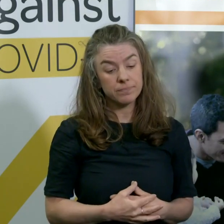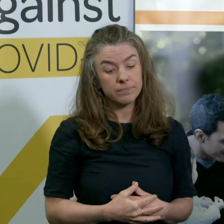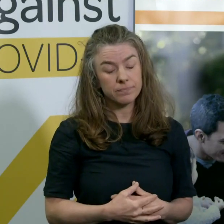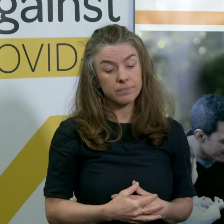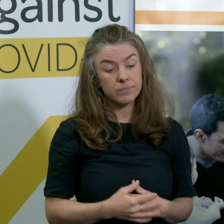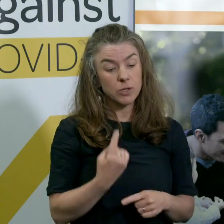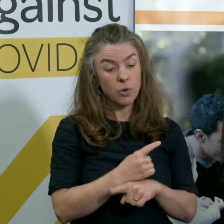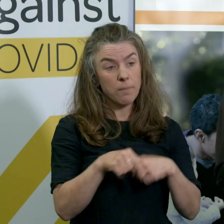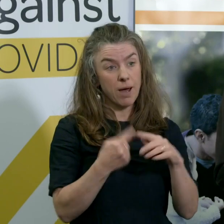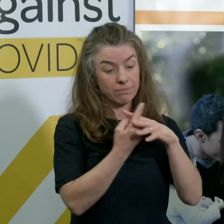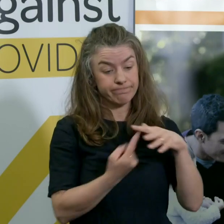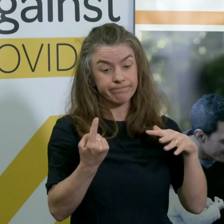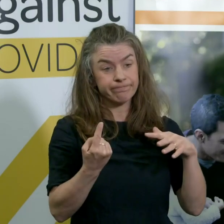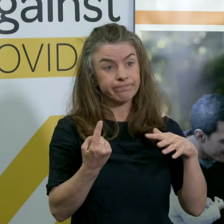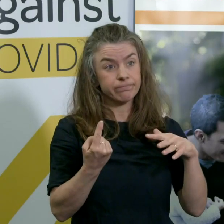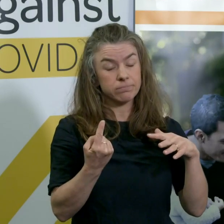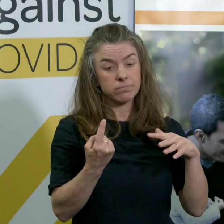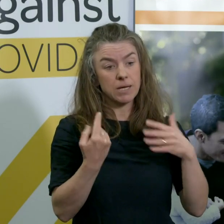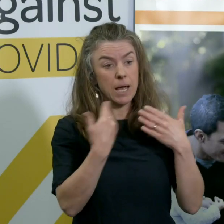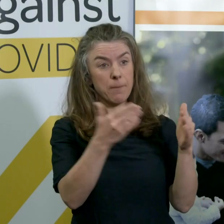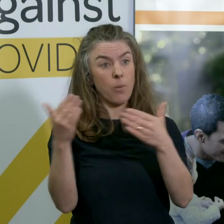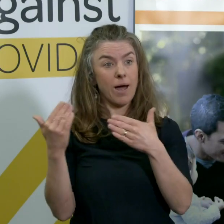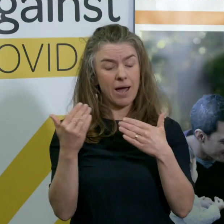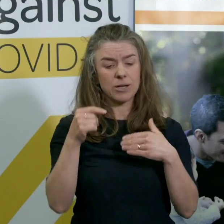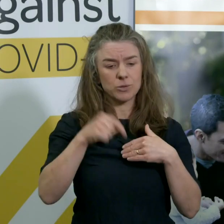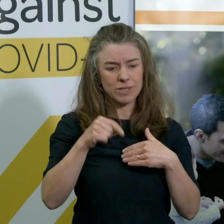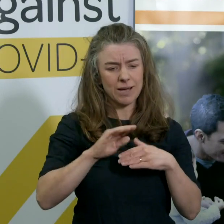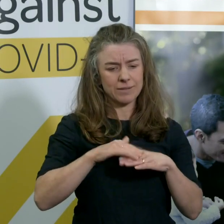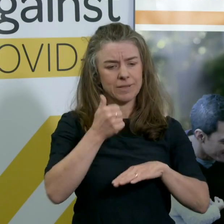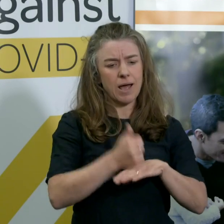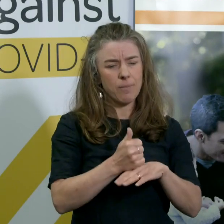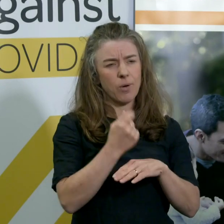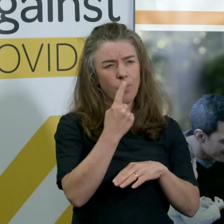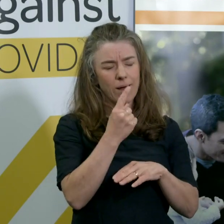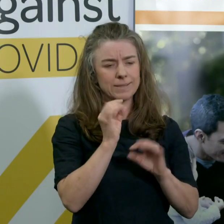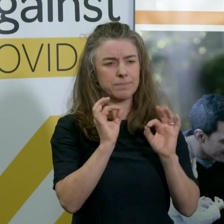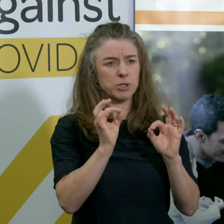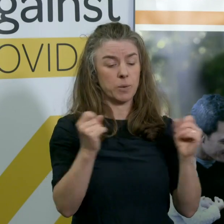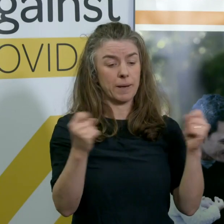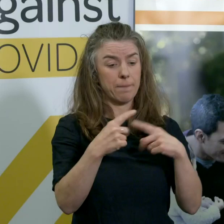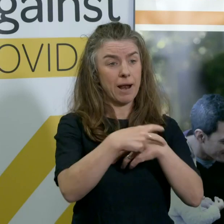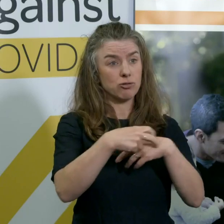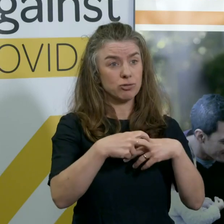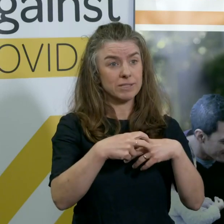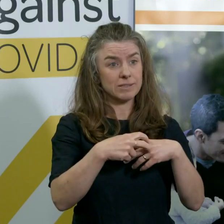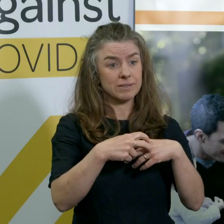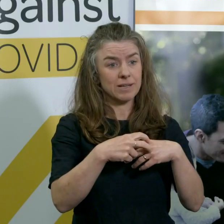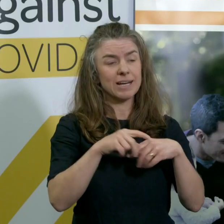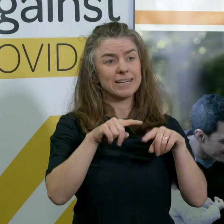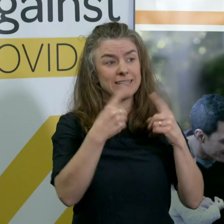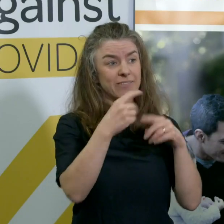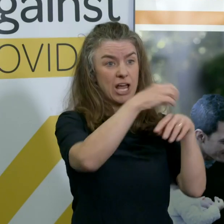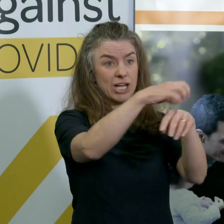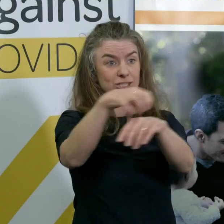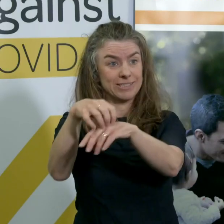Finally, in terms of self-isolation, as of today we have set up a dedicated email address to access multi-agency